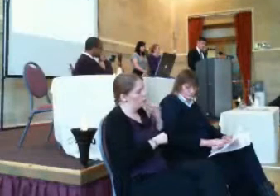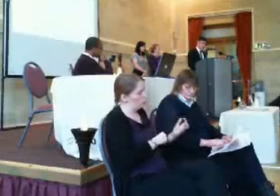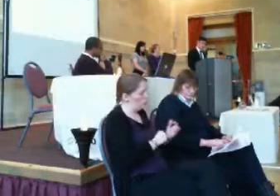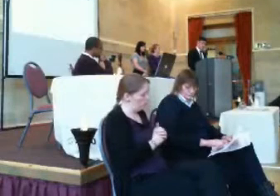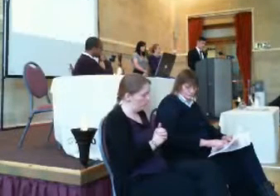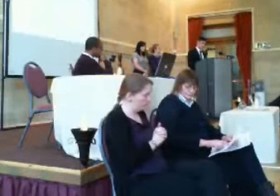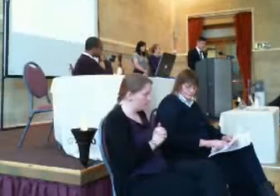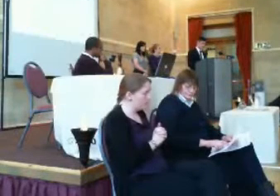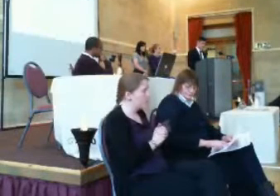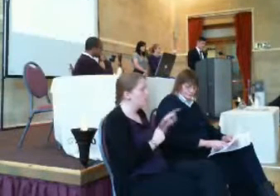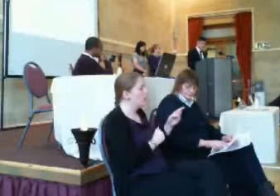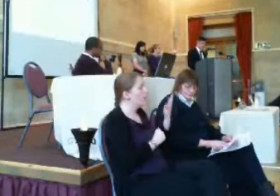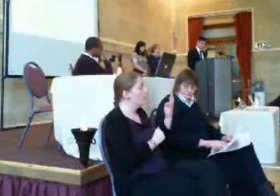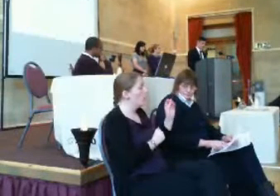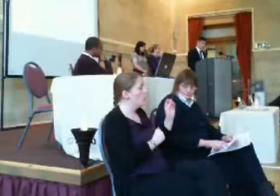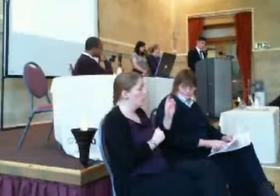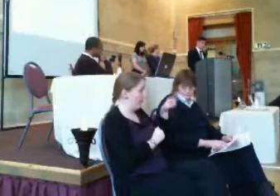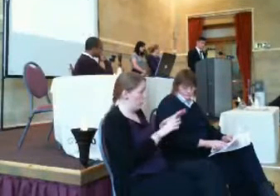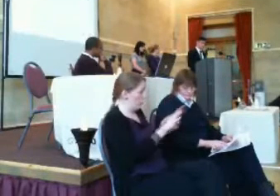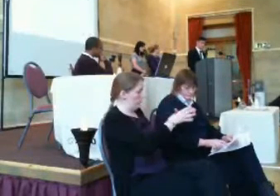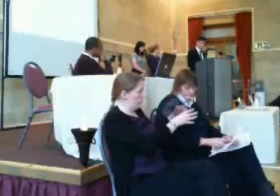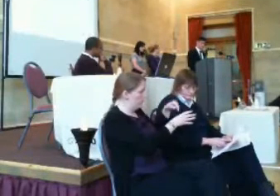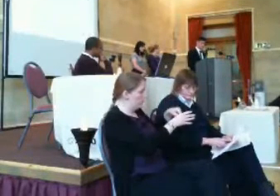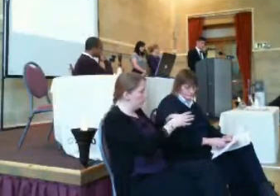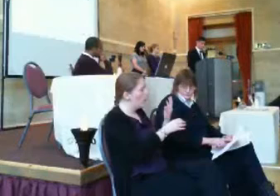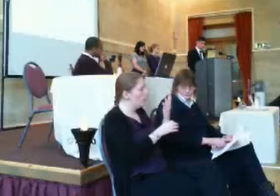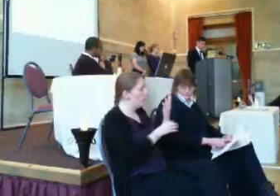Of this total of 40,000,